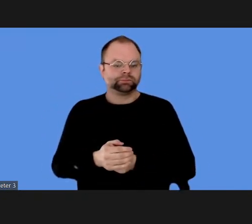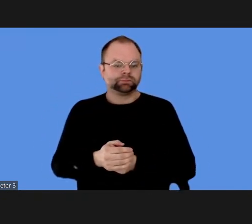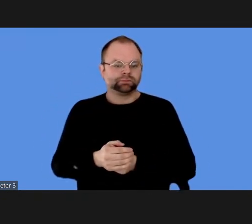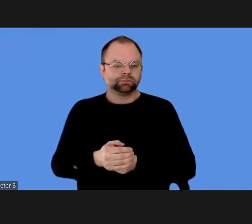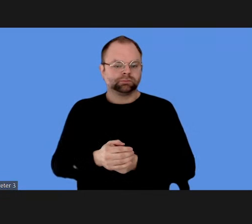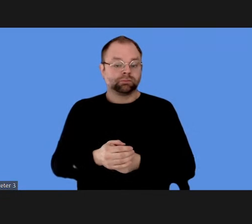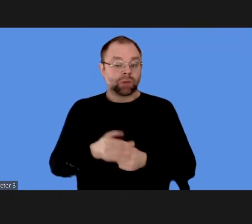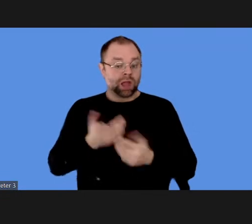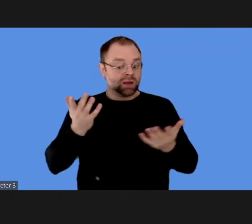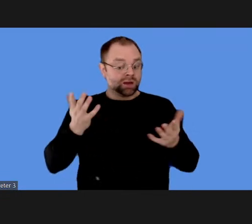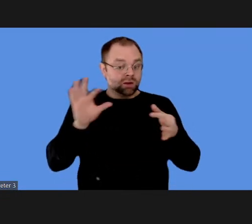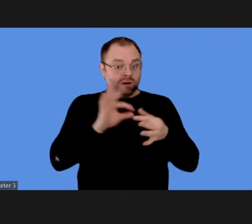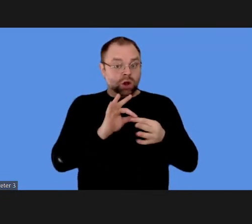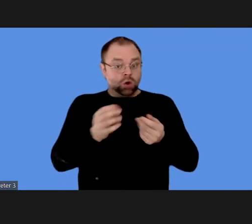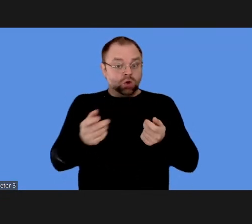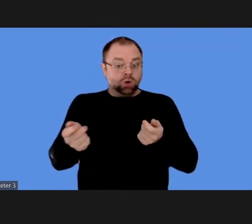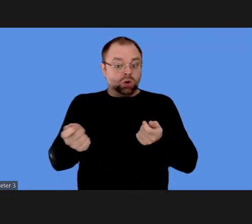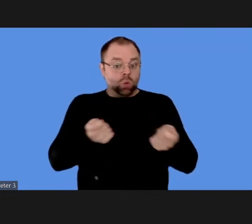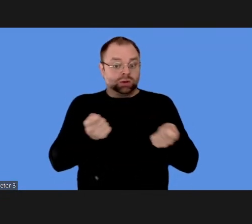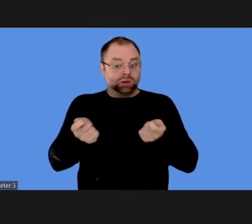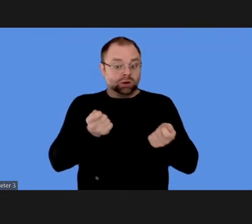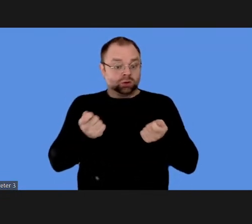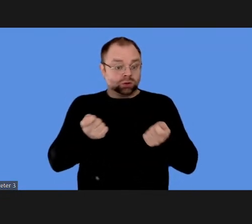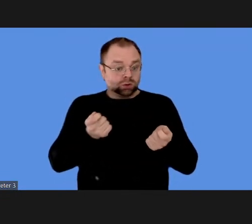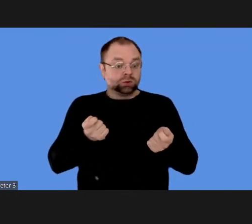whatever global